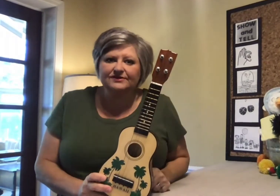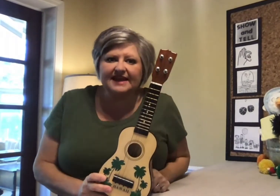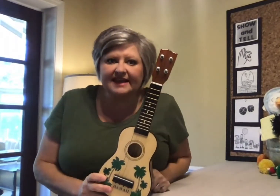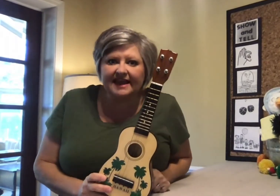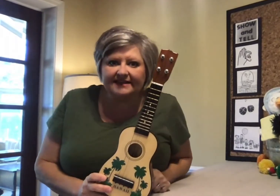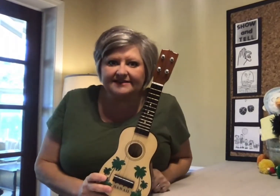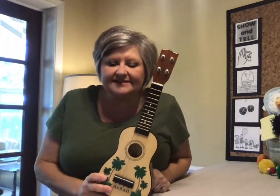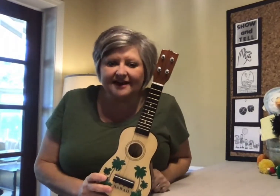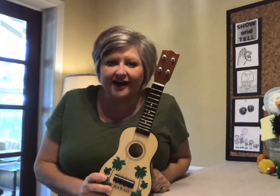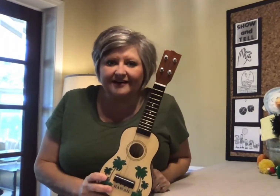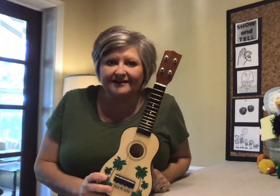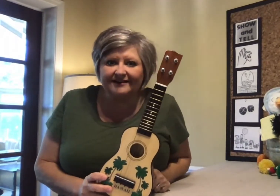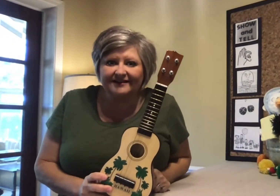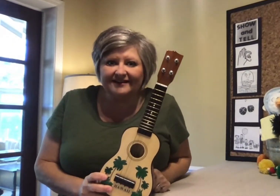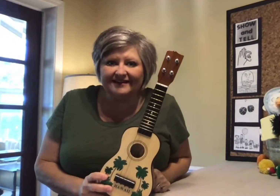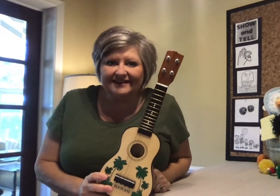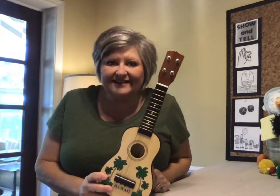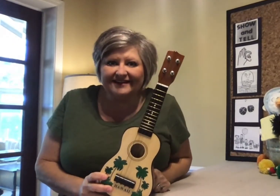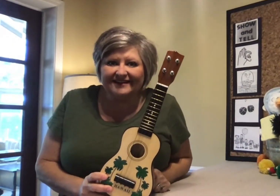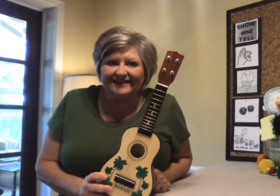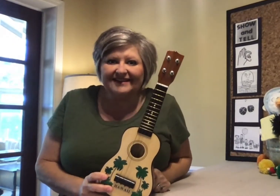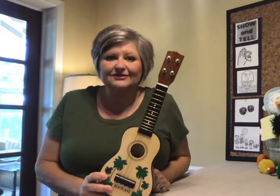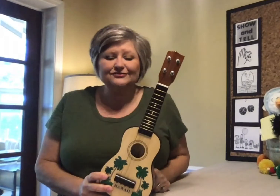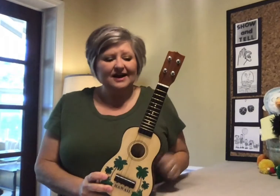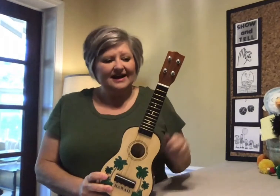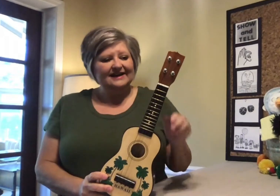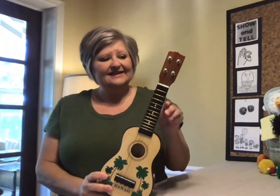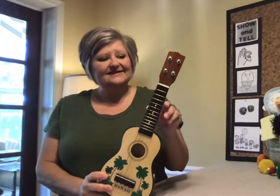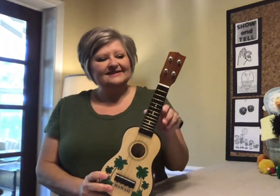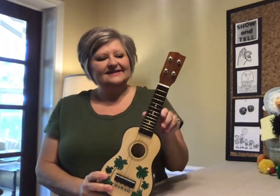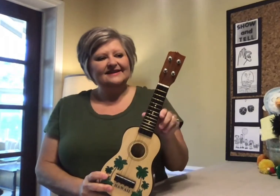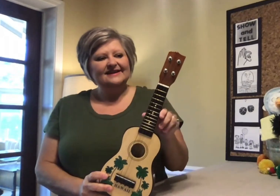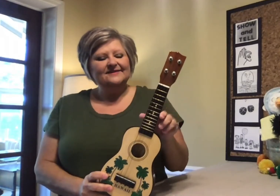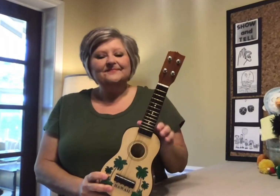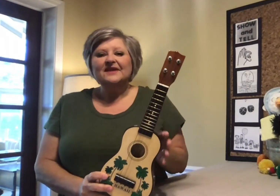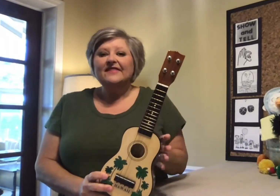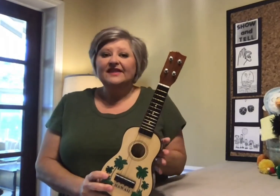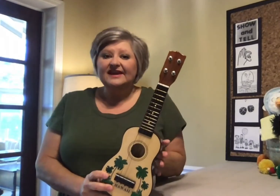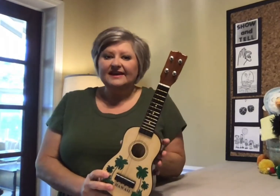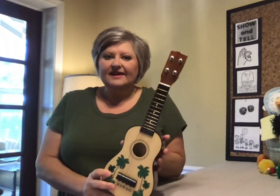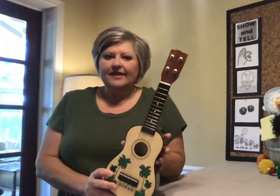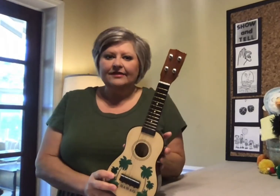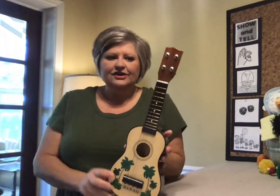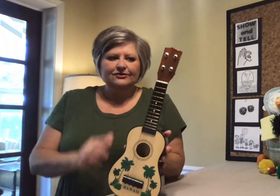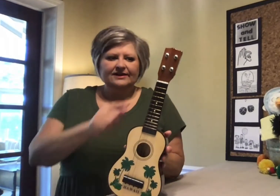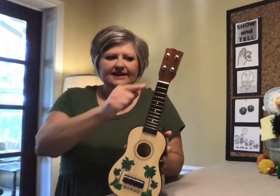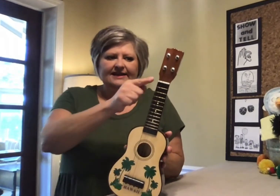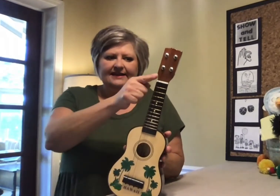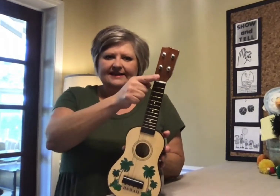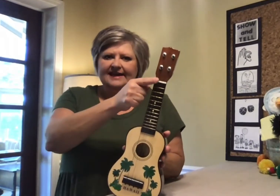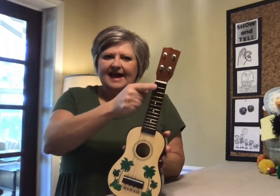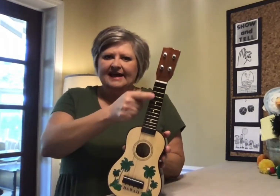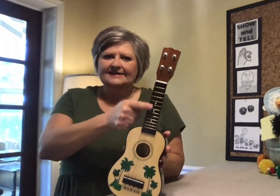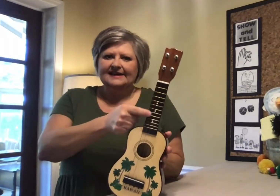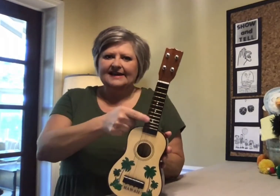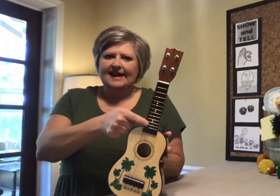say headstock? That's right. Then the ukulele has a